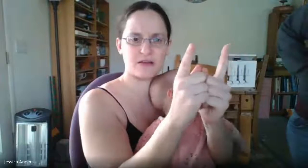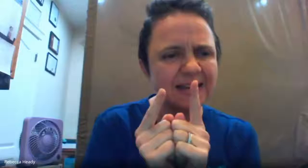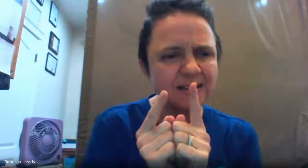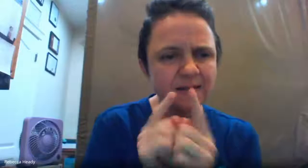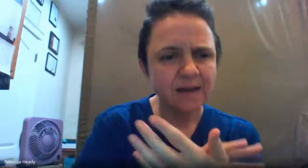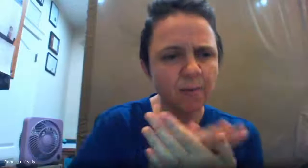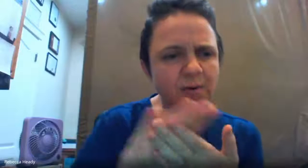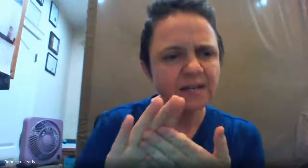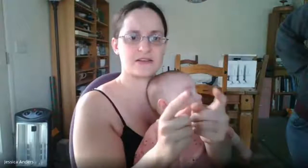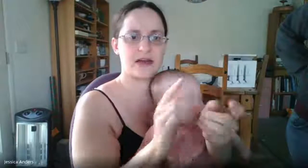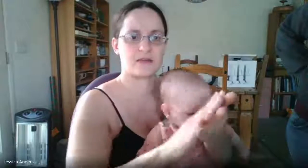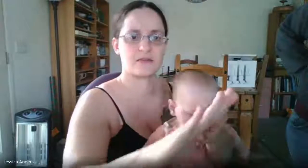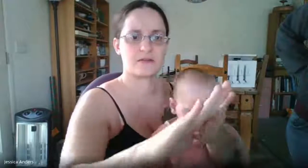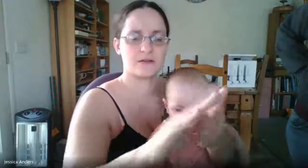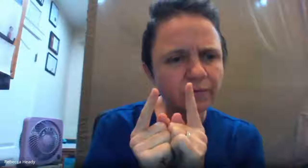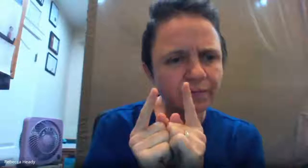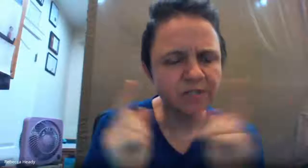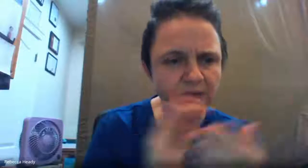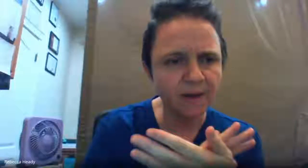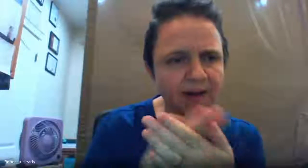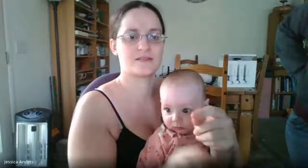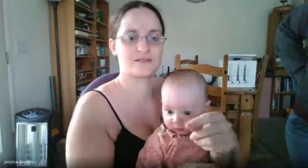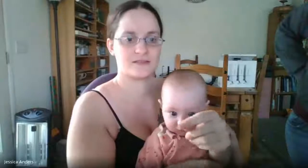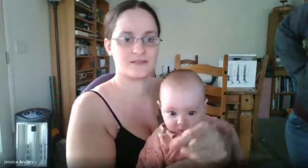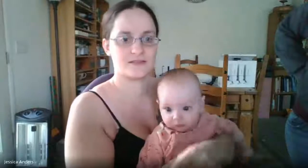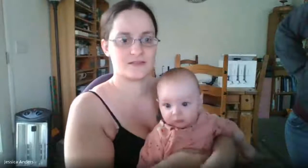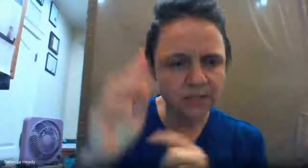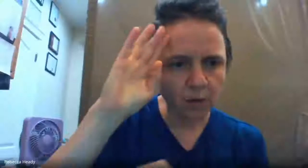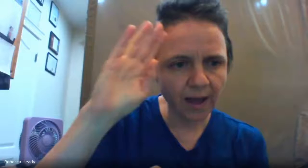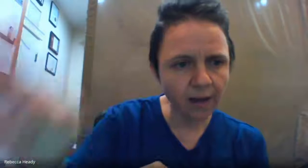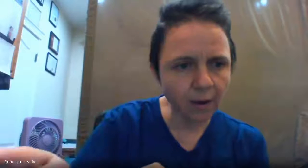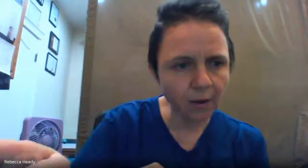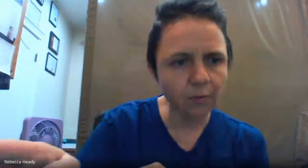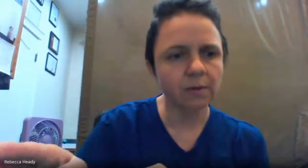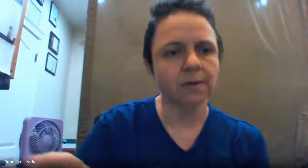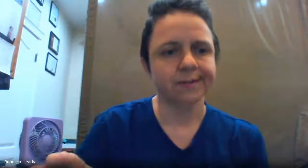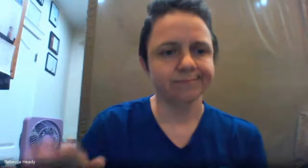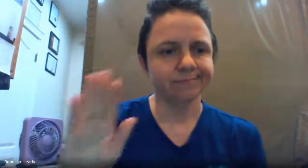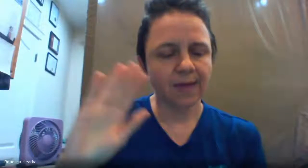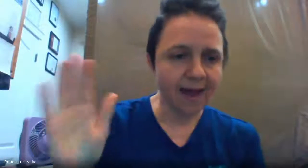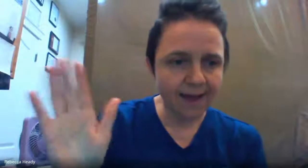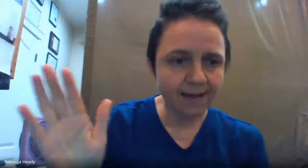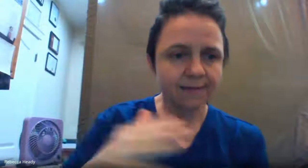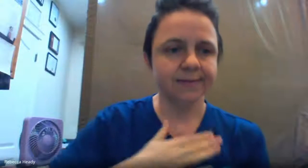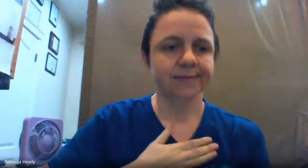Remember we did nice to meet you? Yeah. We talked about that. Nice to meet you. So hello, hi,